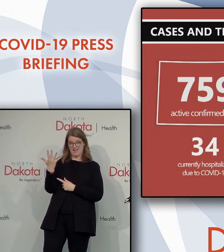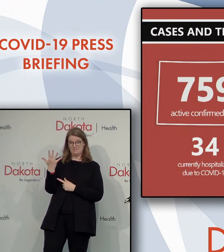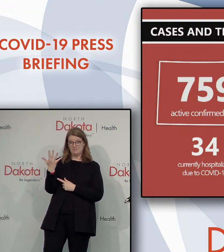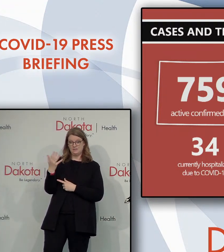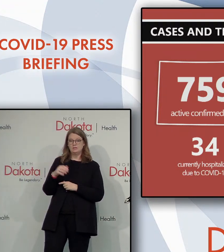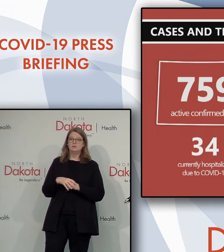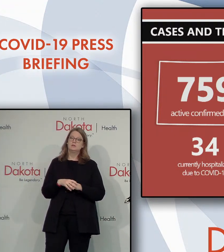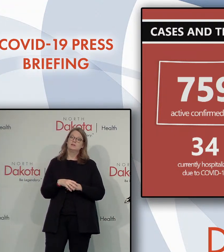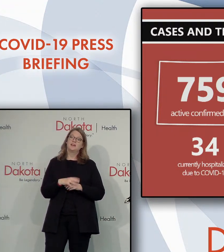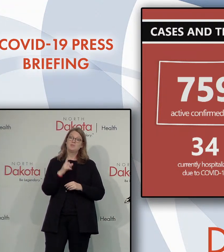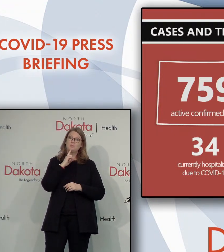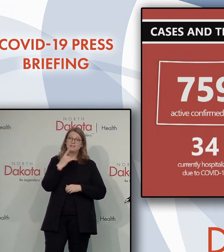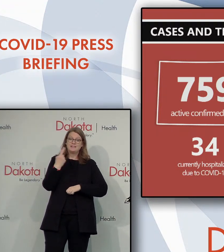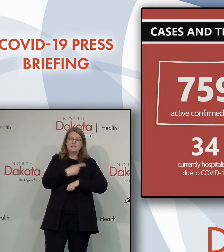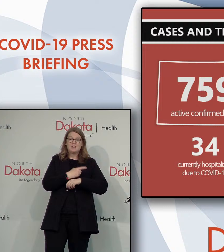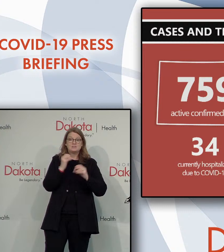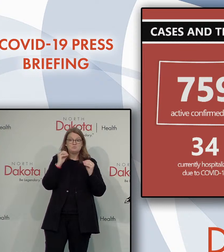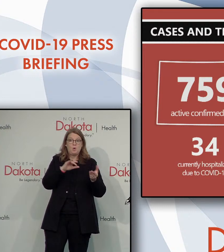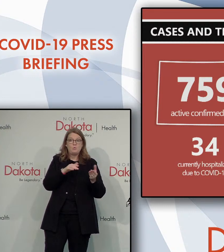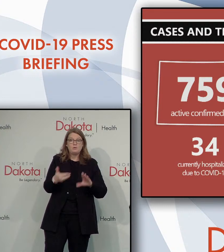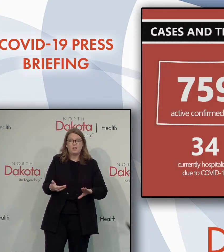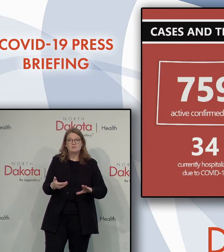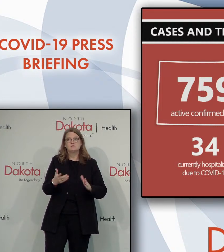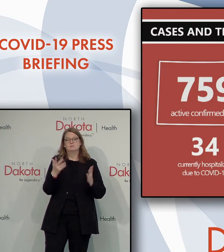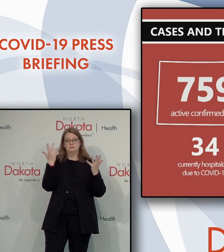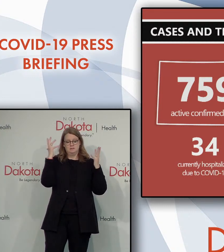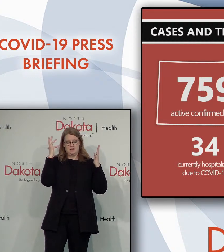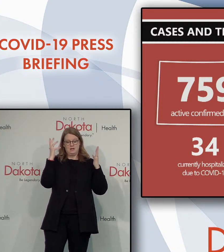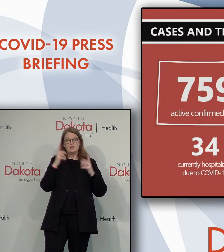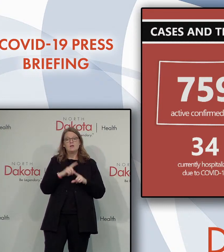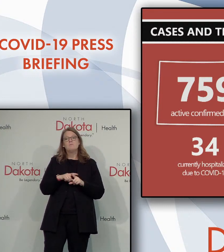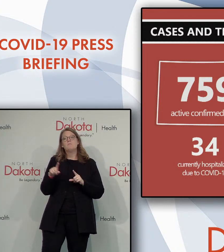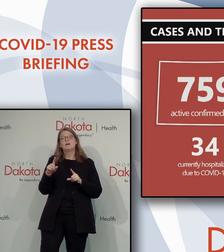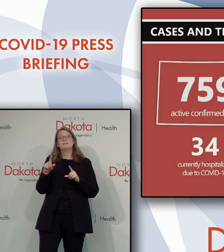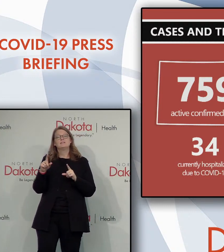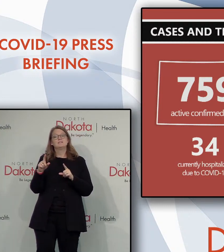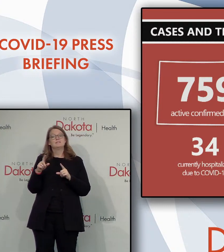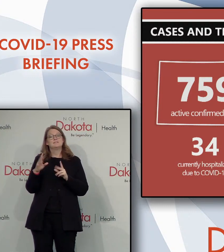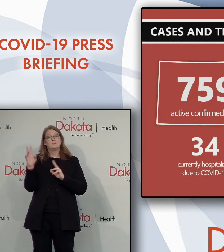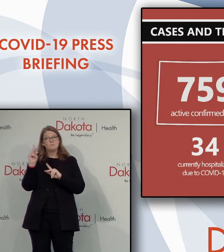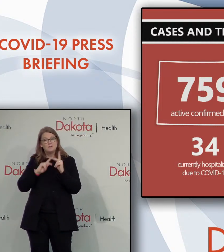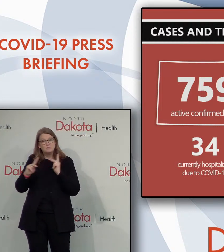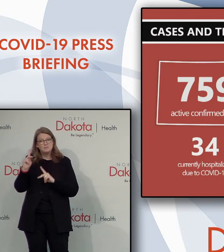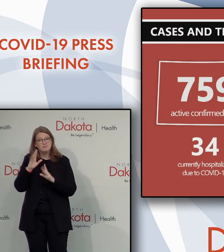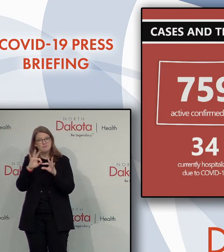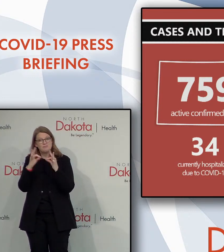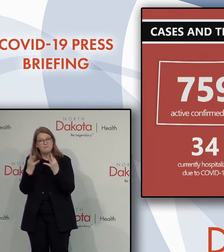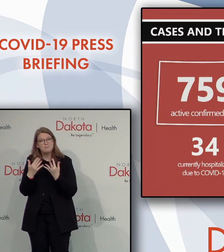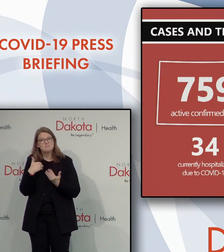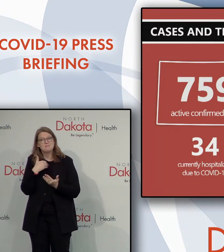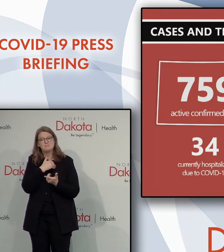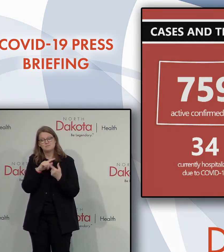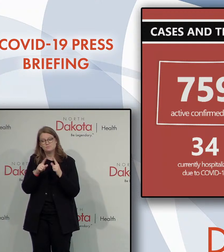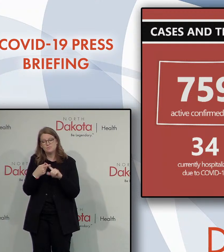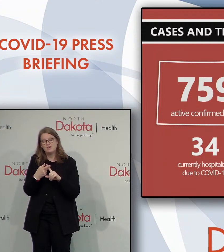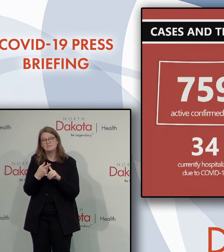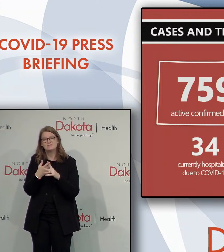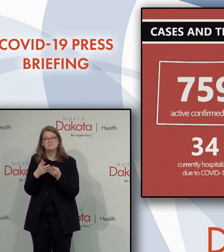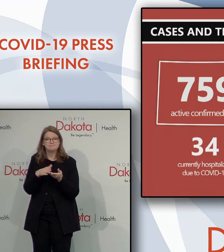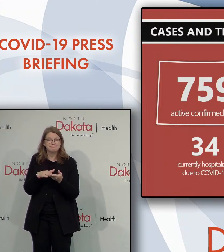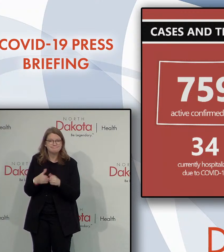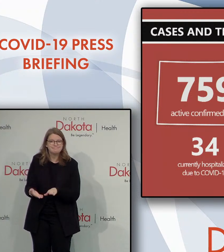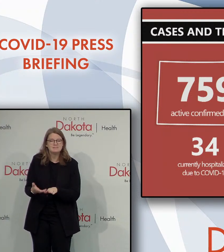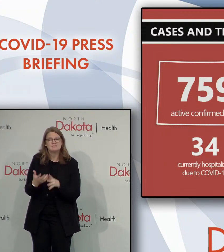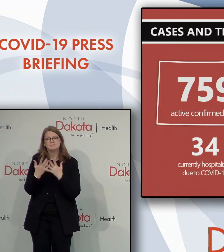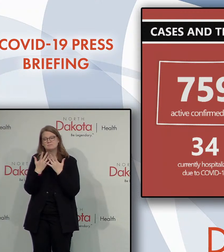when the number is 0. But again, to all those who've lost loved ones during COVID-19, the First Lady and I